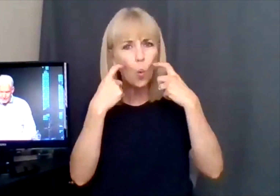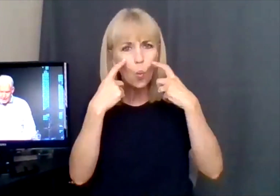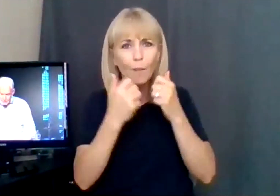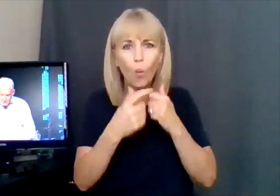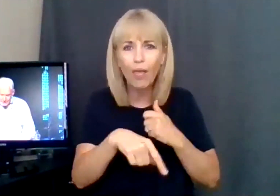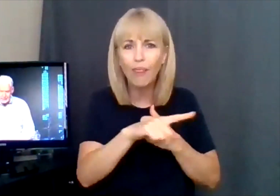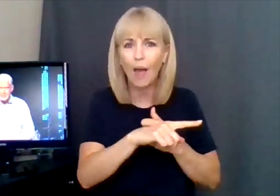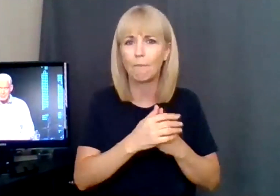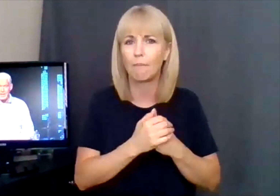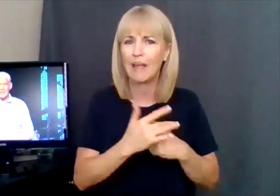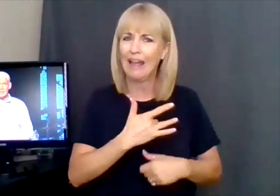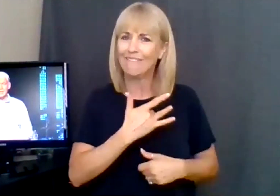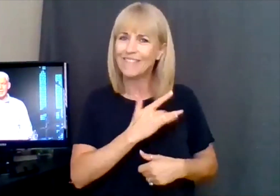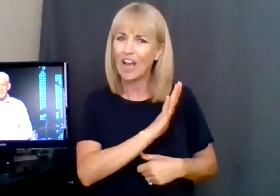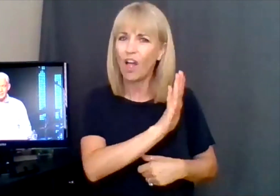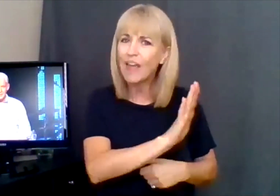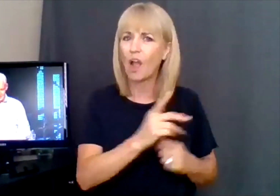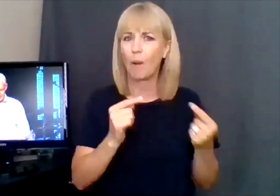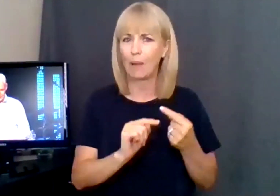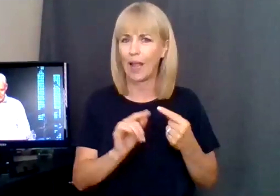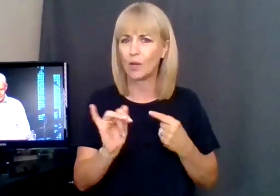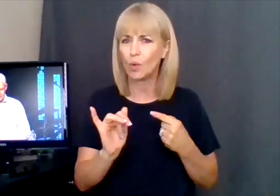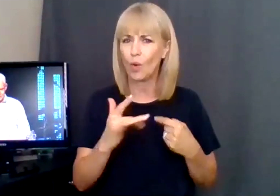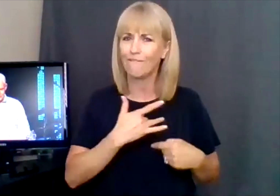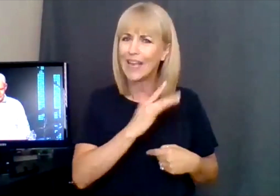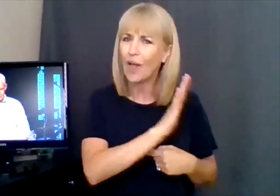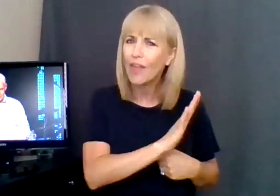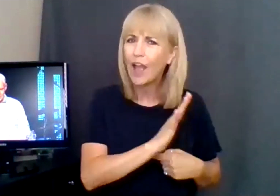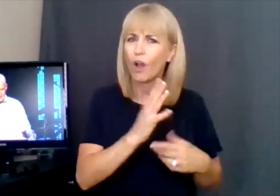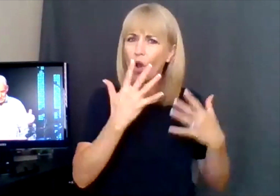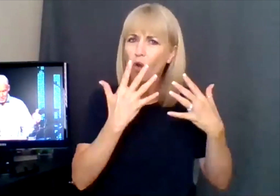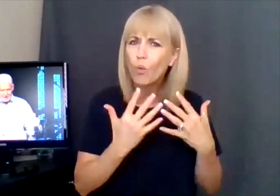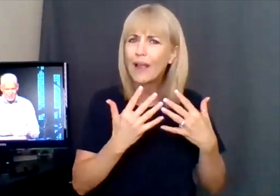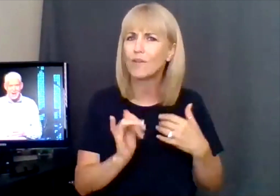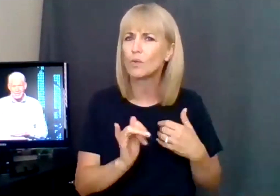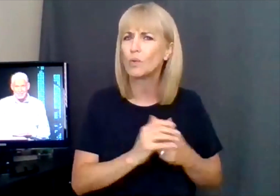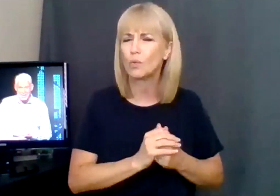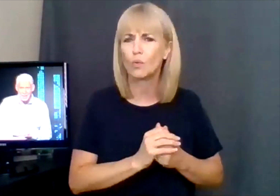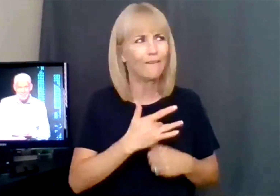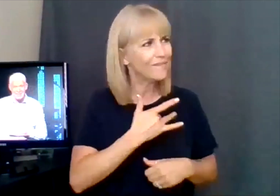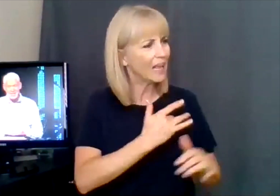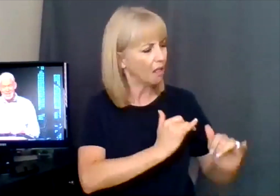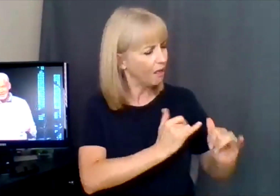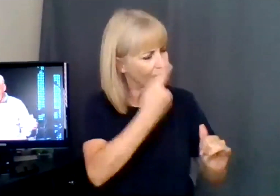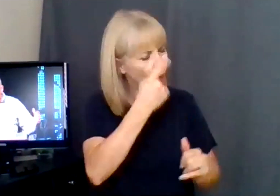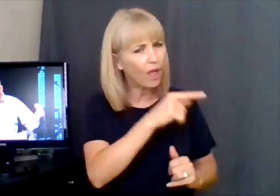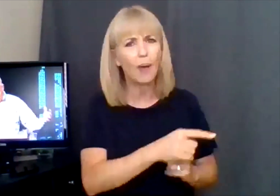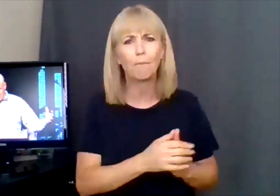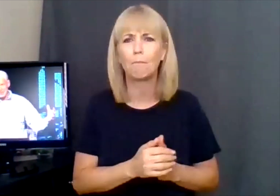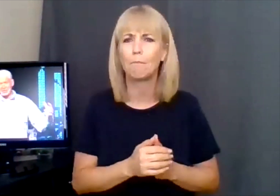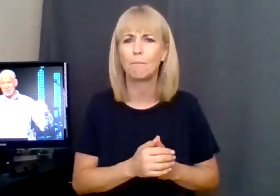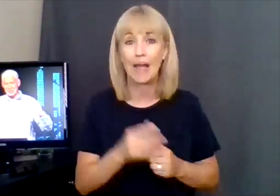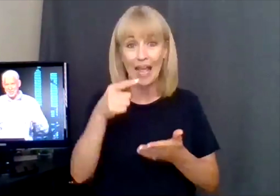and understand their pain and their fear and their grief? Next weekend, we are going to be opening